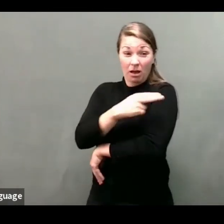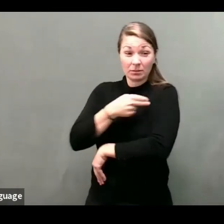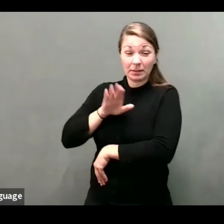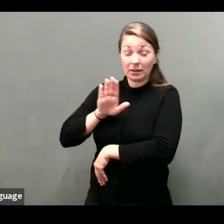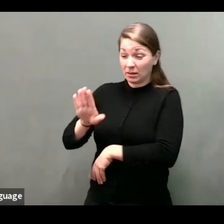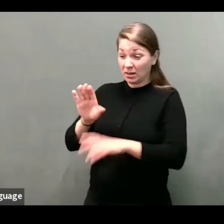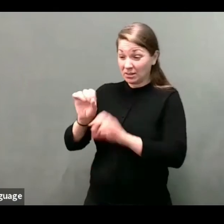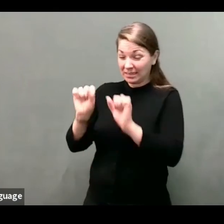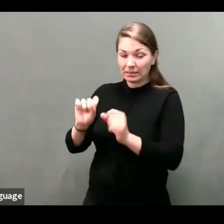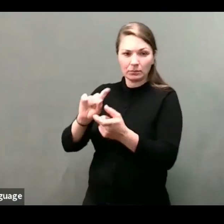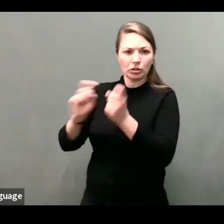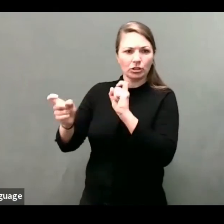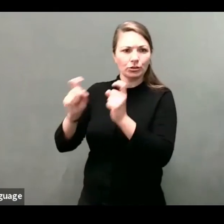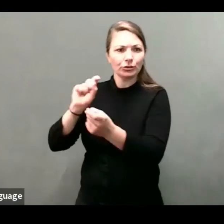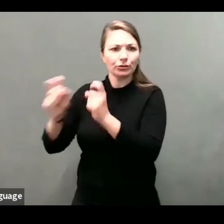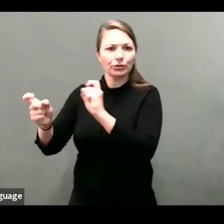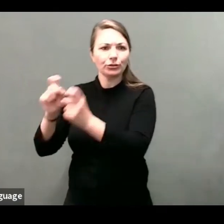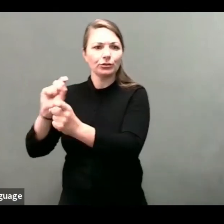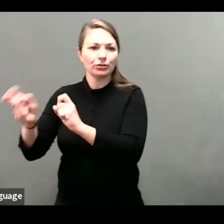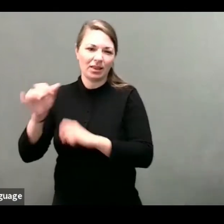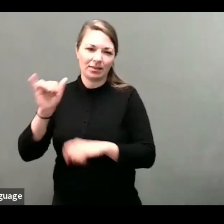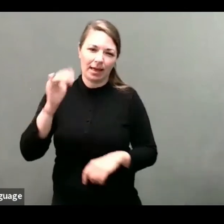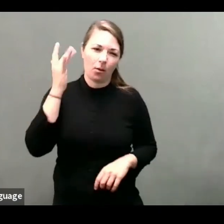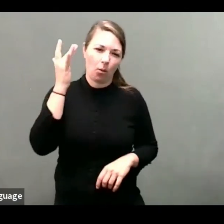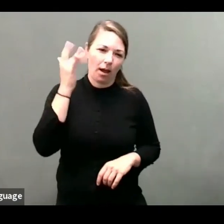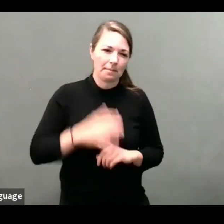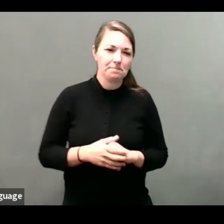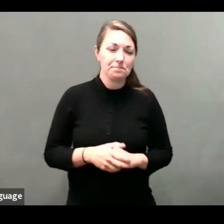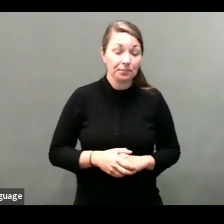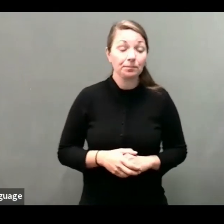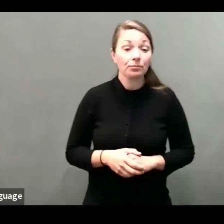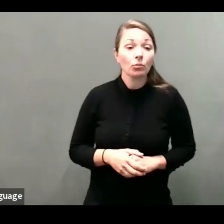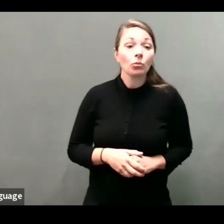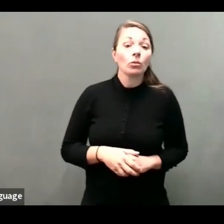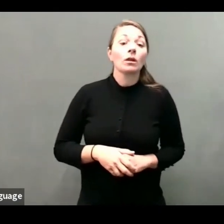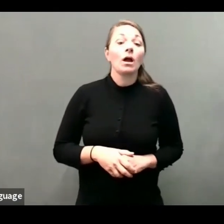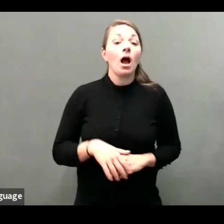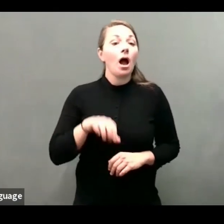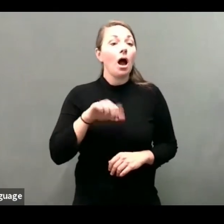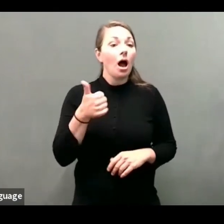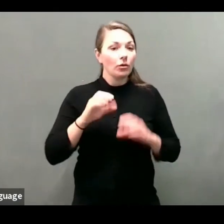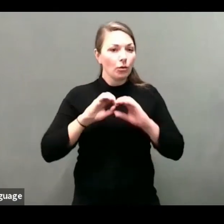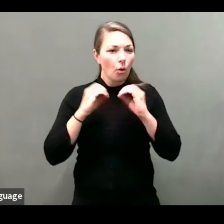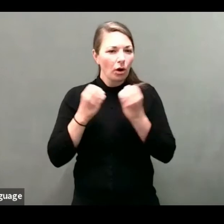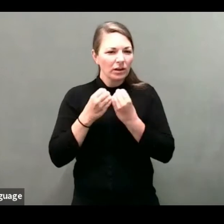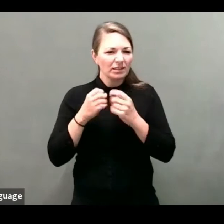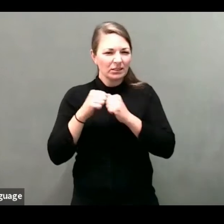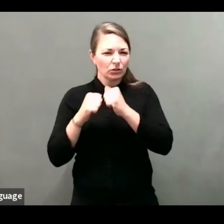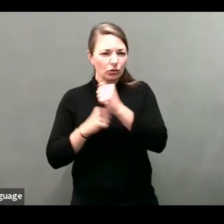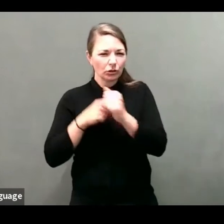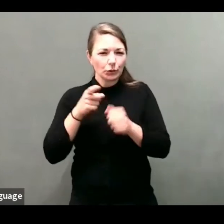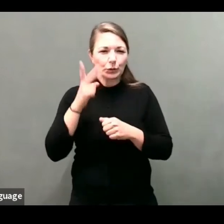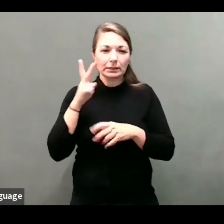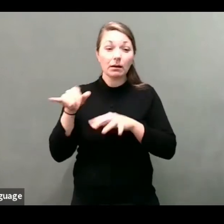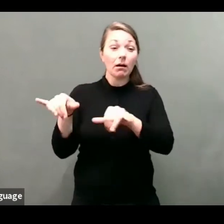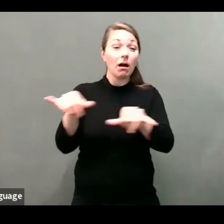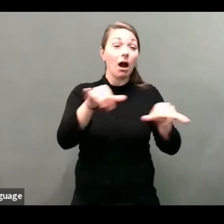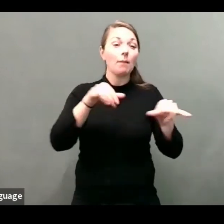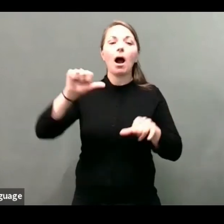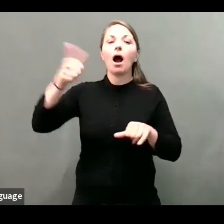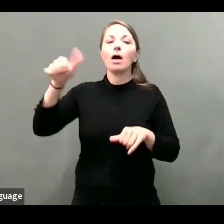be. And then another organizational structure that is common in some areas of the United States,